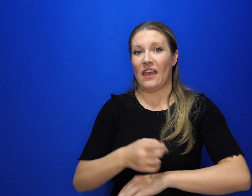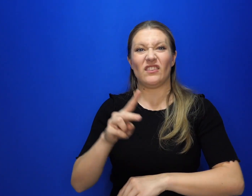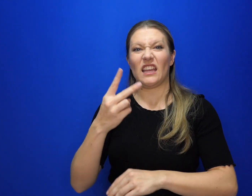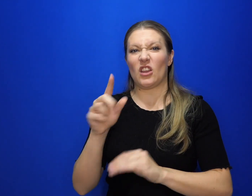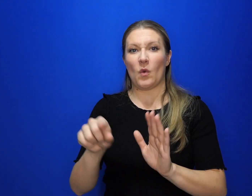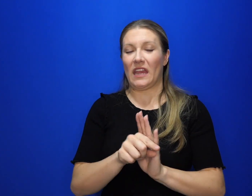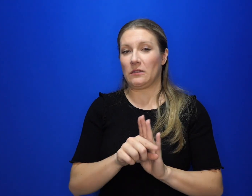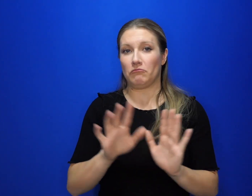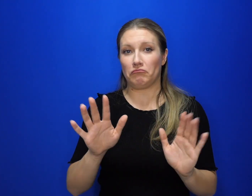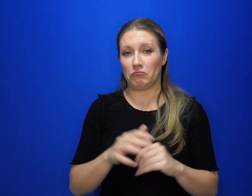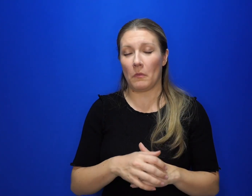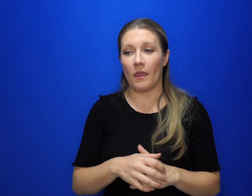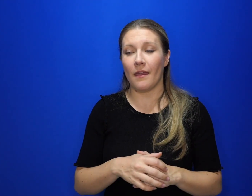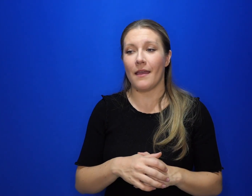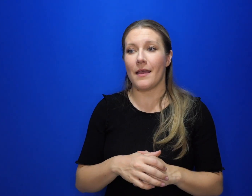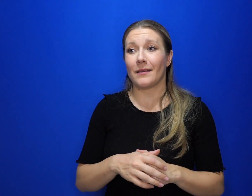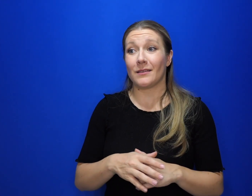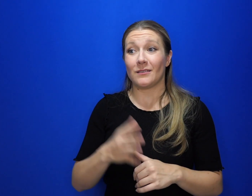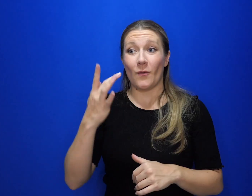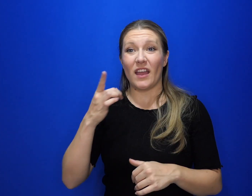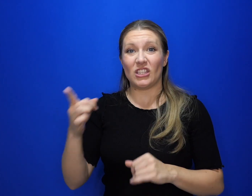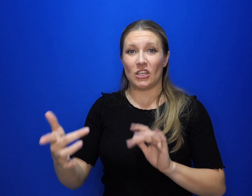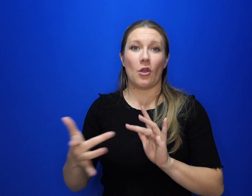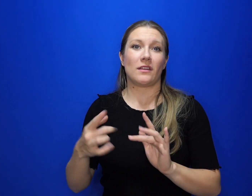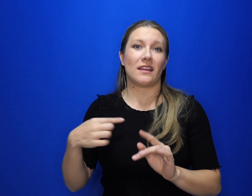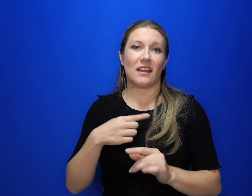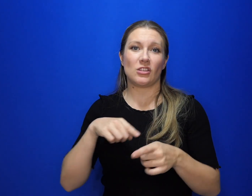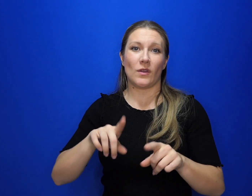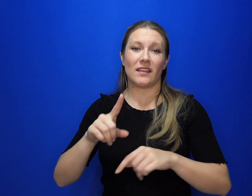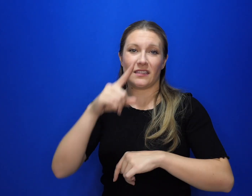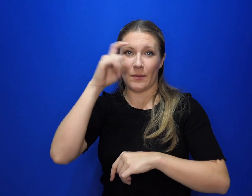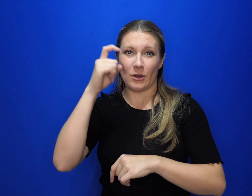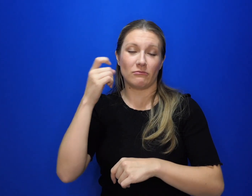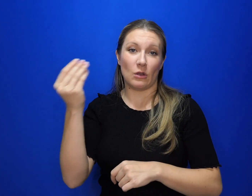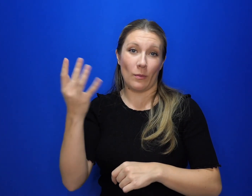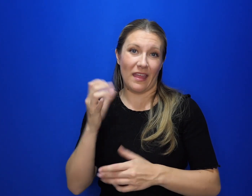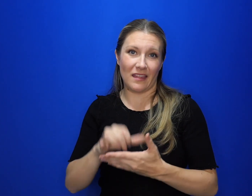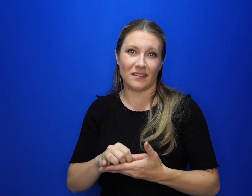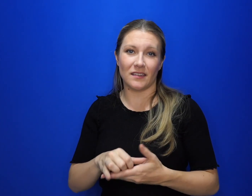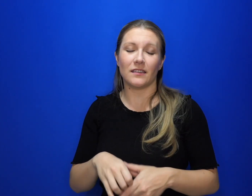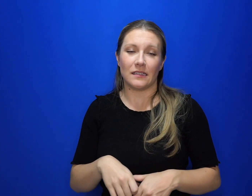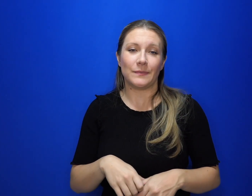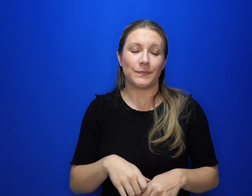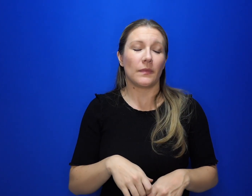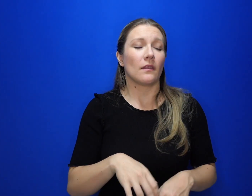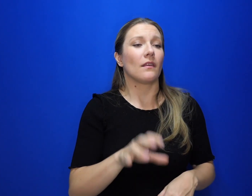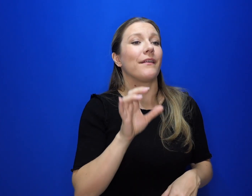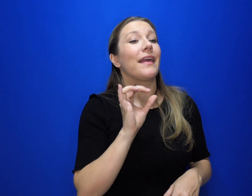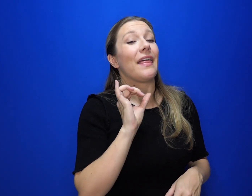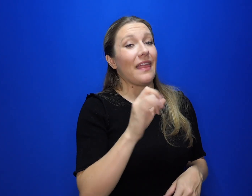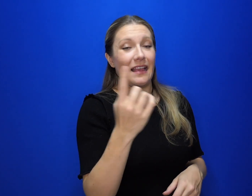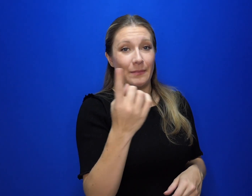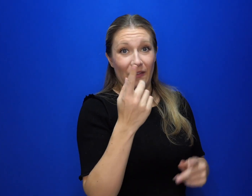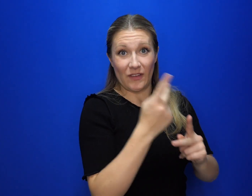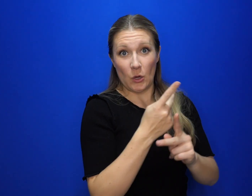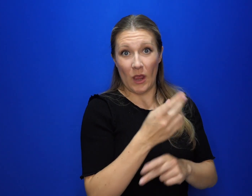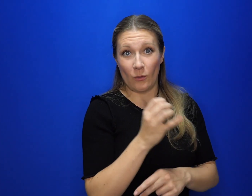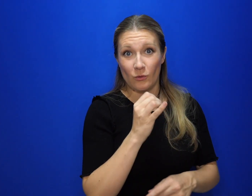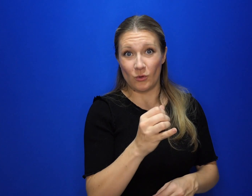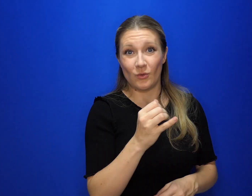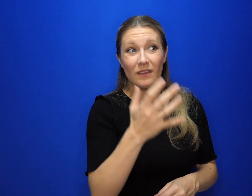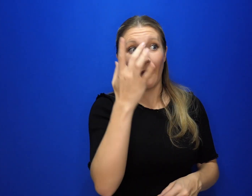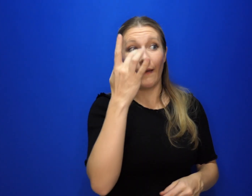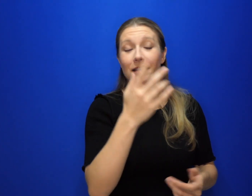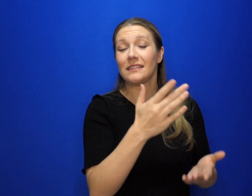of second grade, because she contacted us over the summer and told me that. And that's something to navigate too, you know,